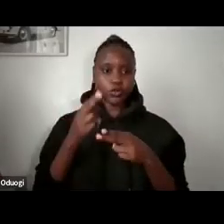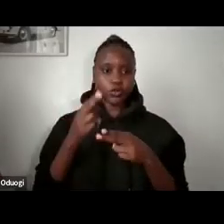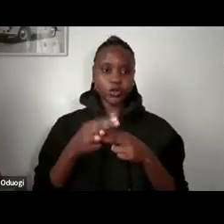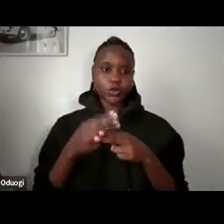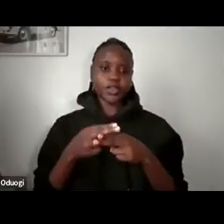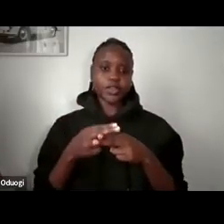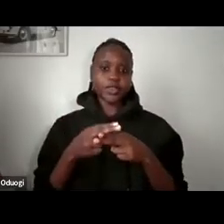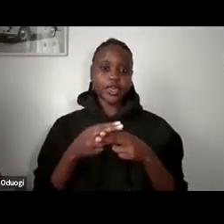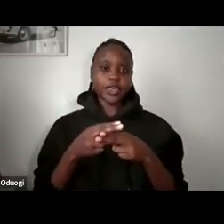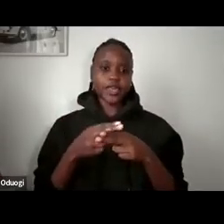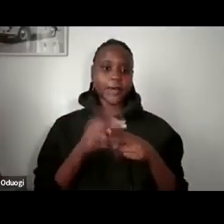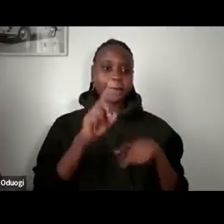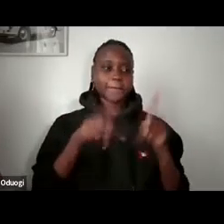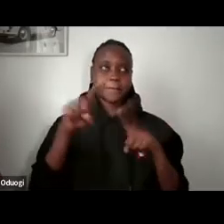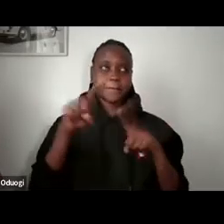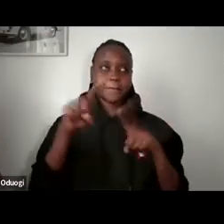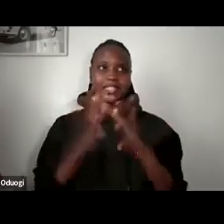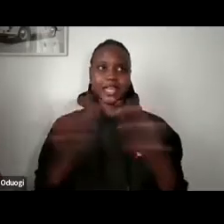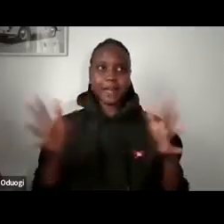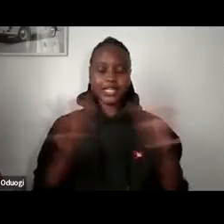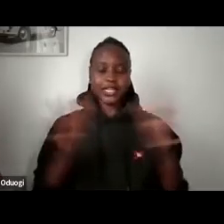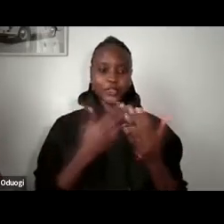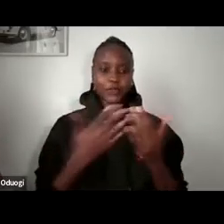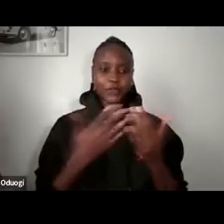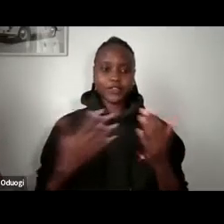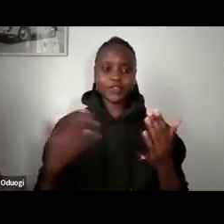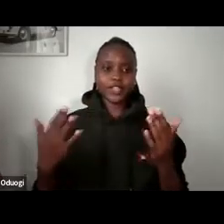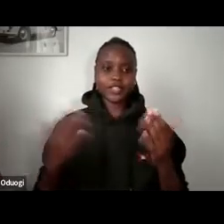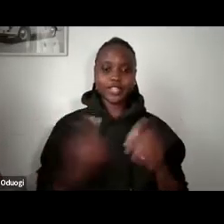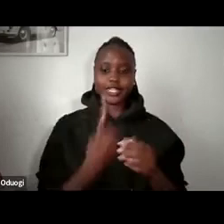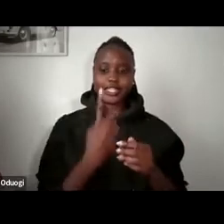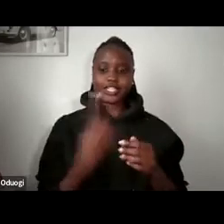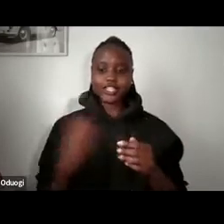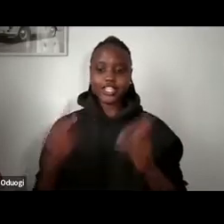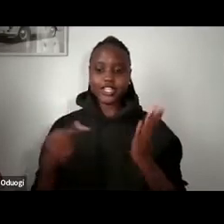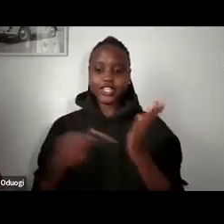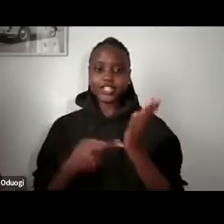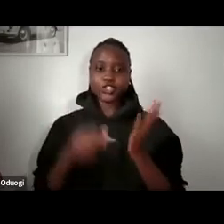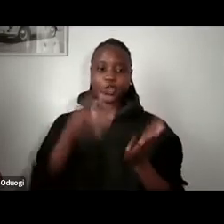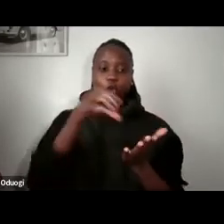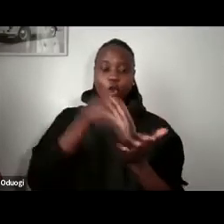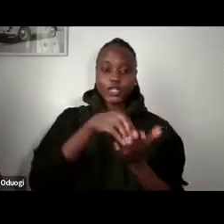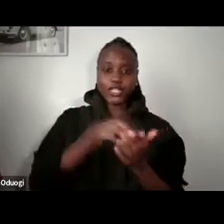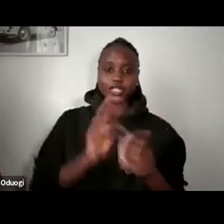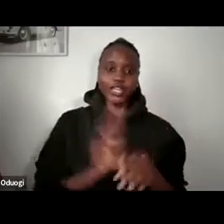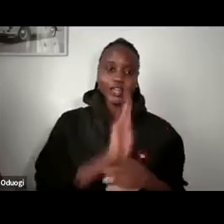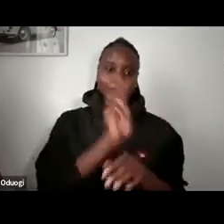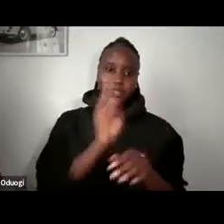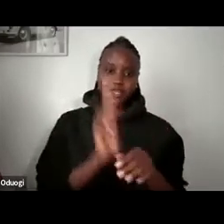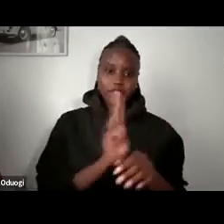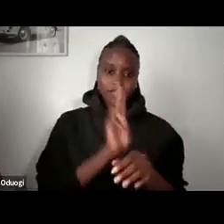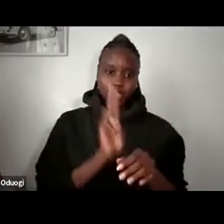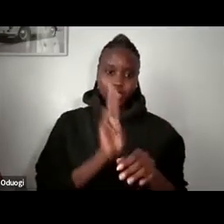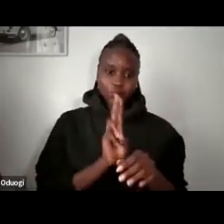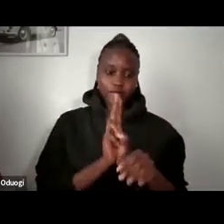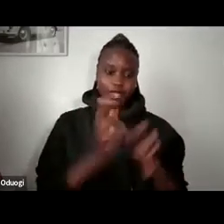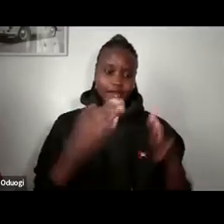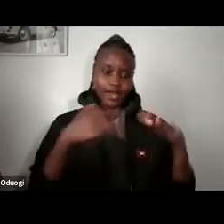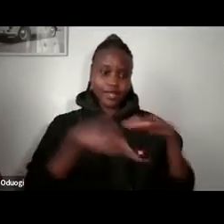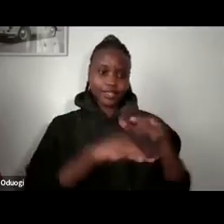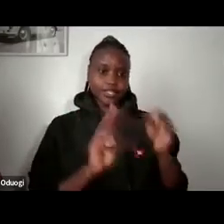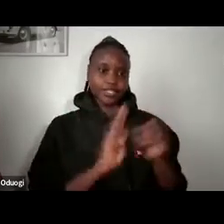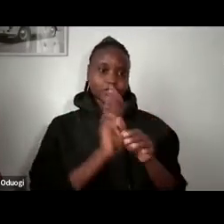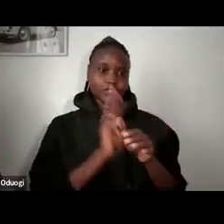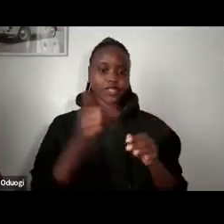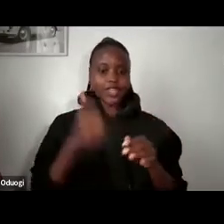and the scalability, that every digital content can be actually accessed using any digital